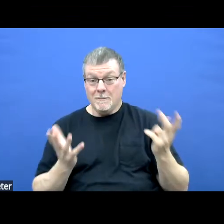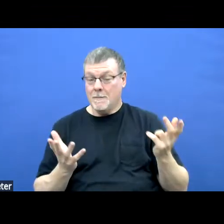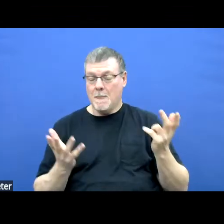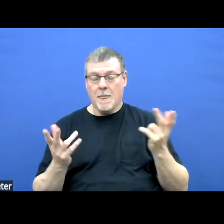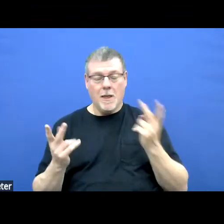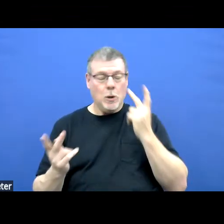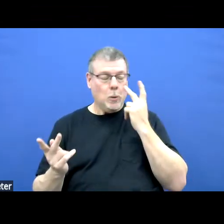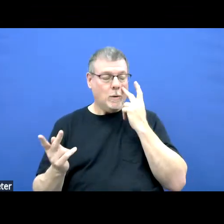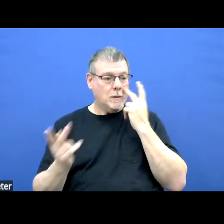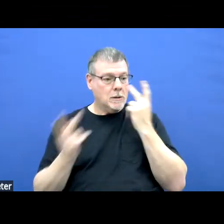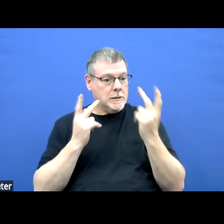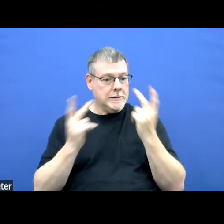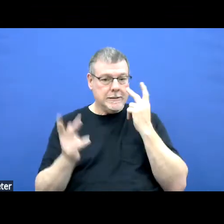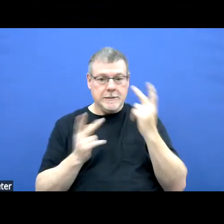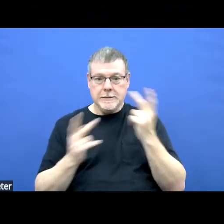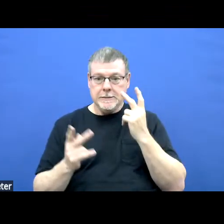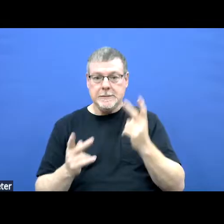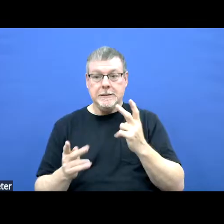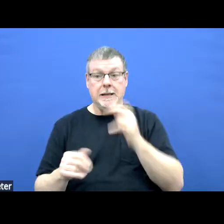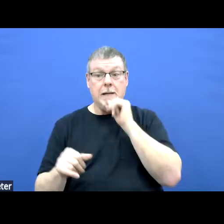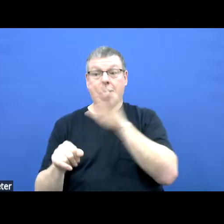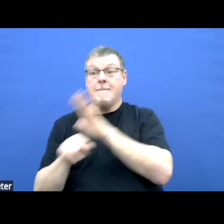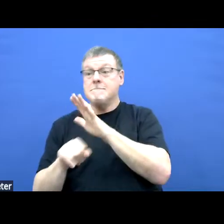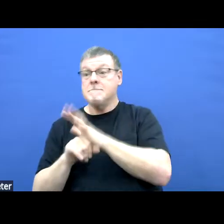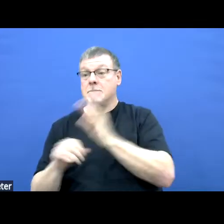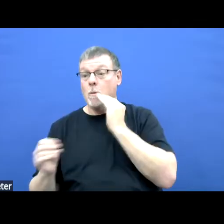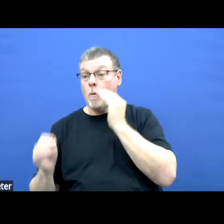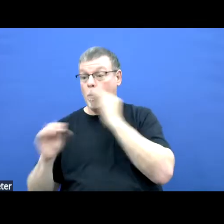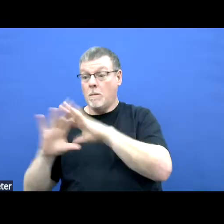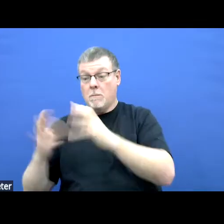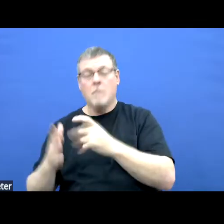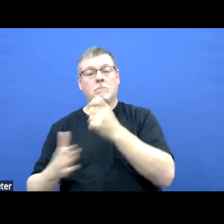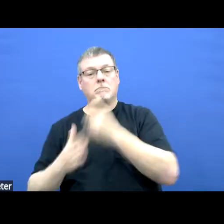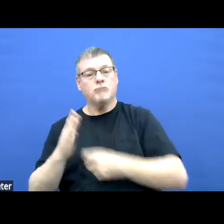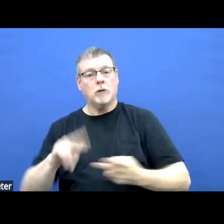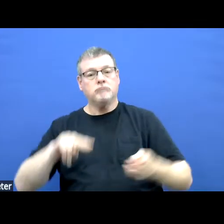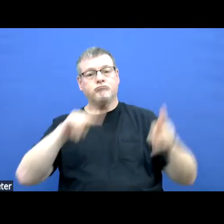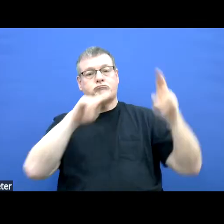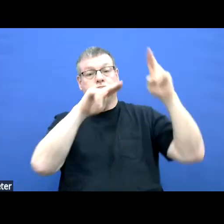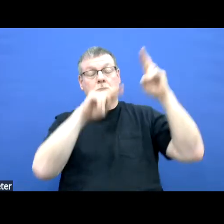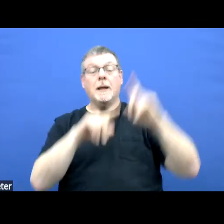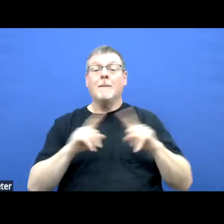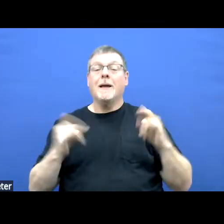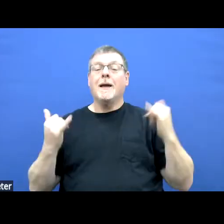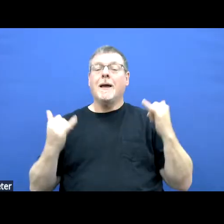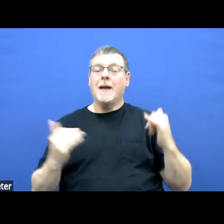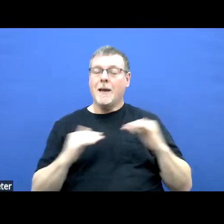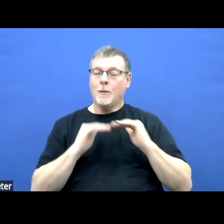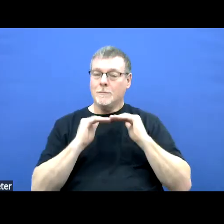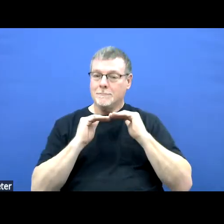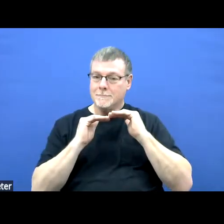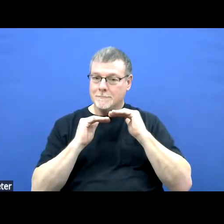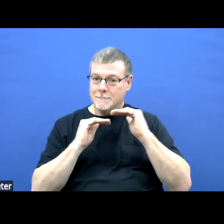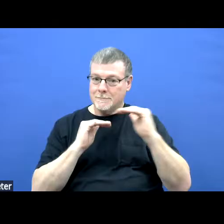as the supply dropped, the pricing skyrocketed. The good news, it's starting to level out